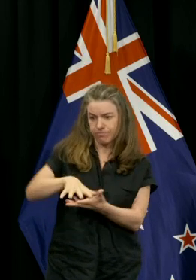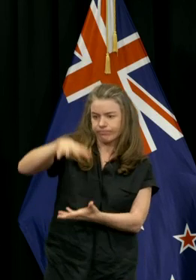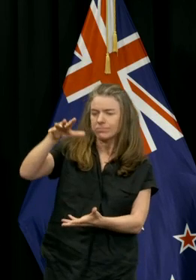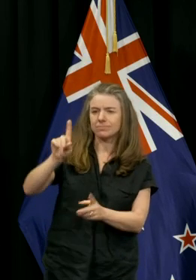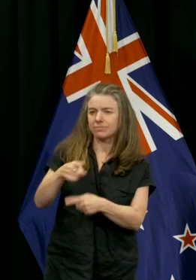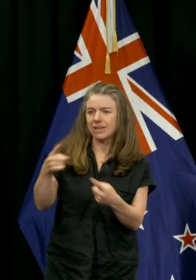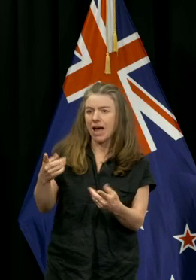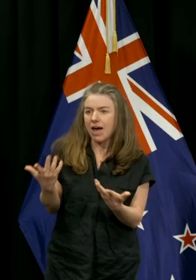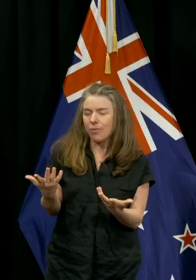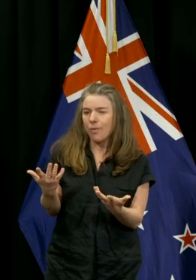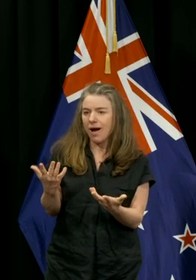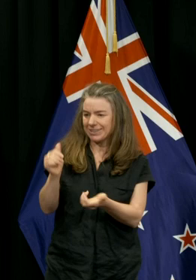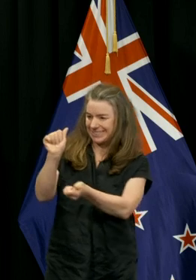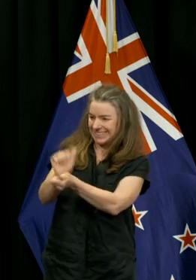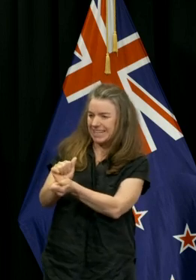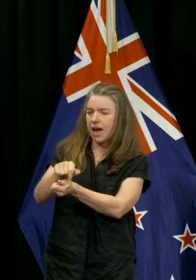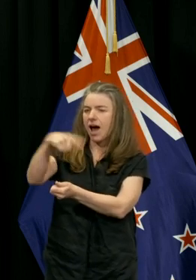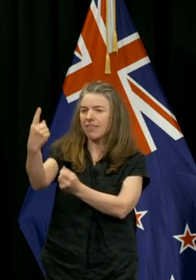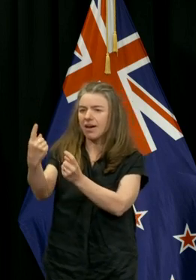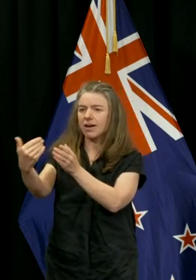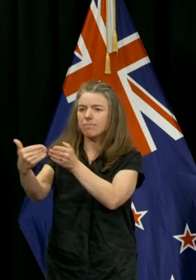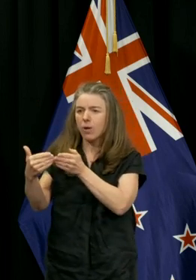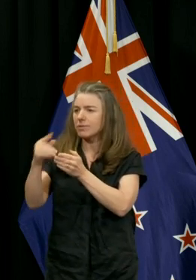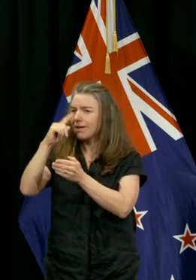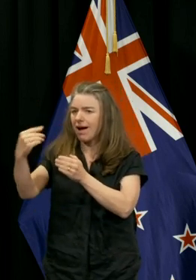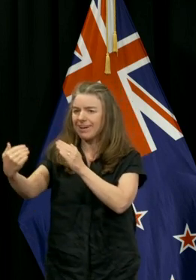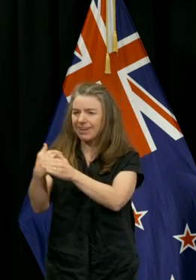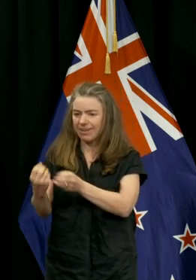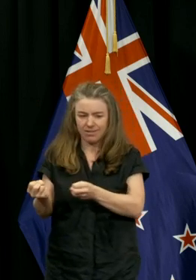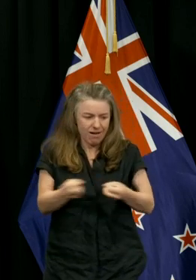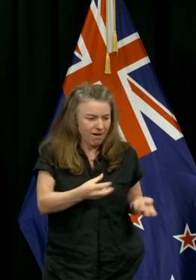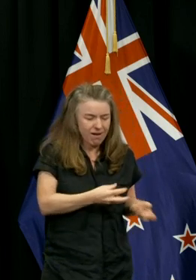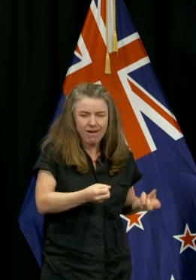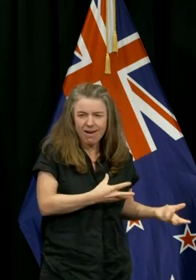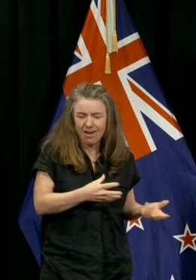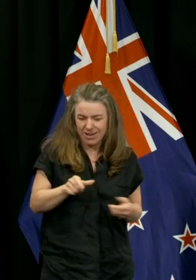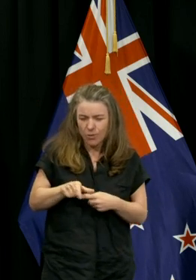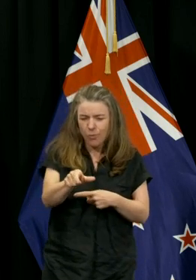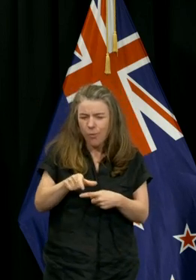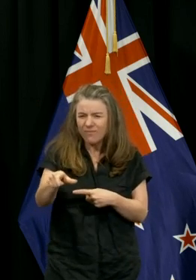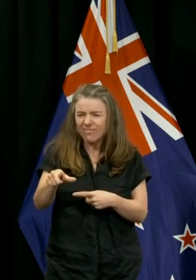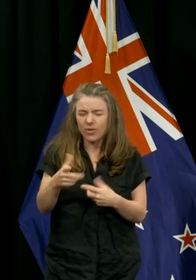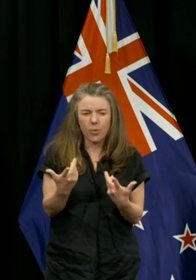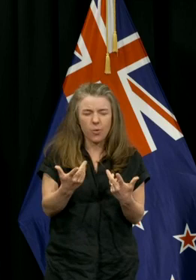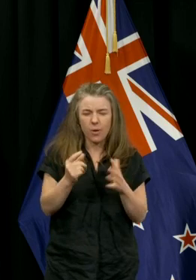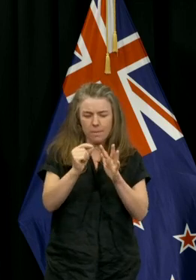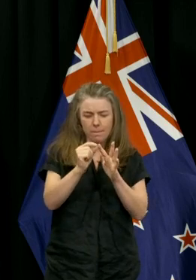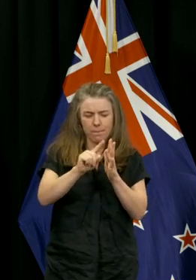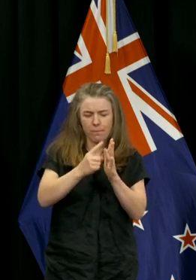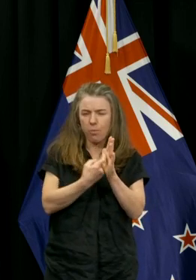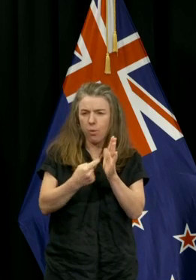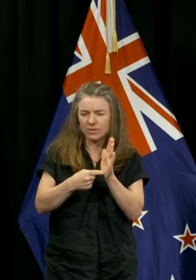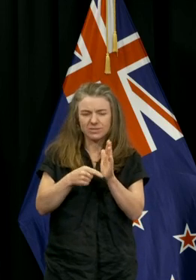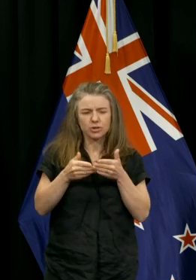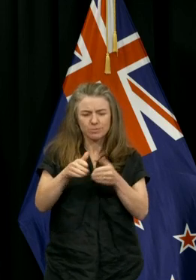that restricts the entire supply chain. It means the ports and of course